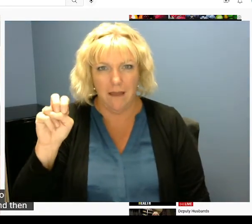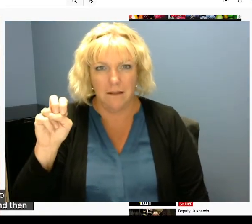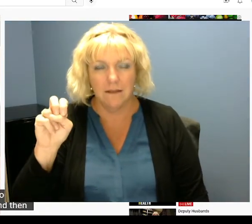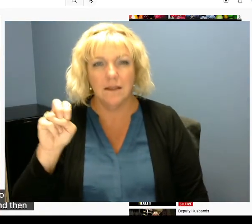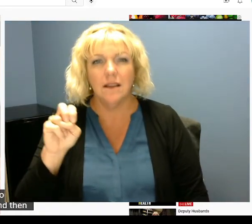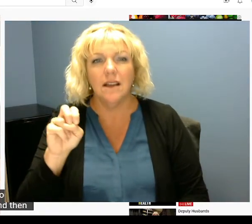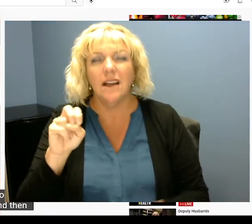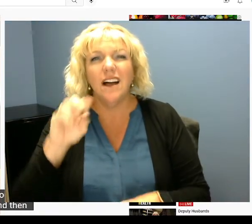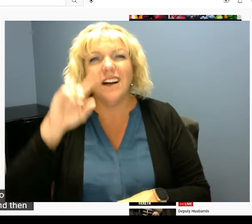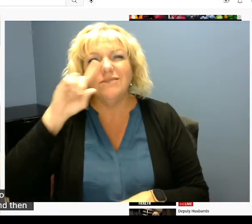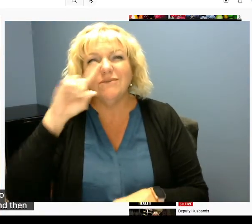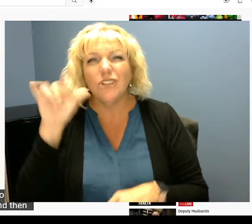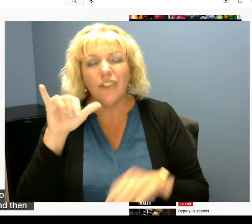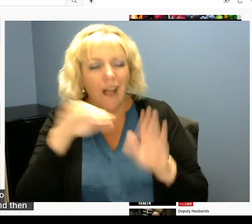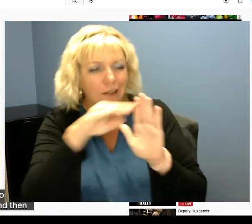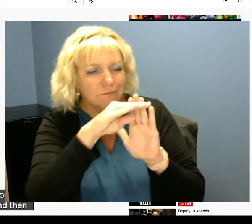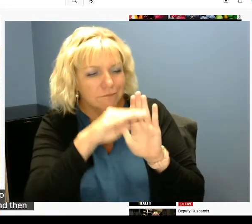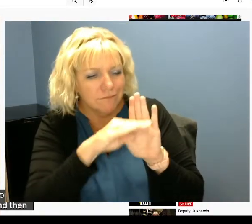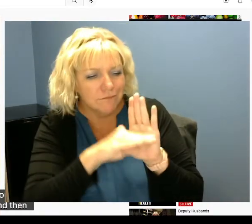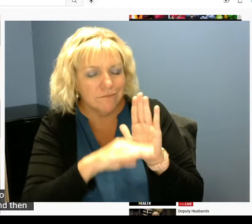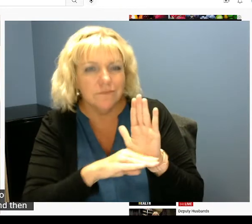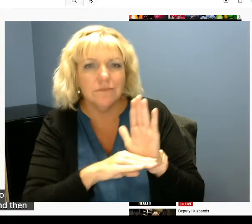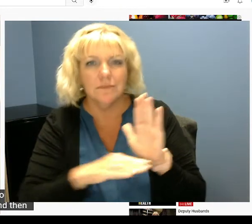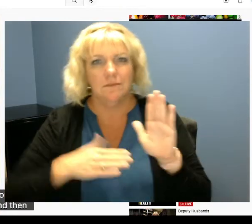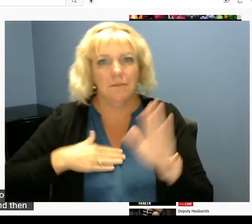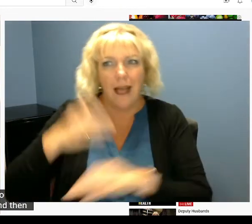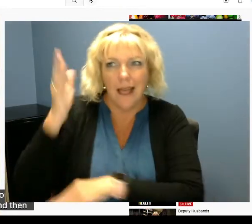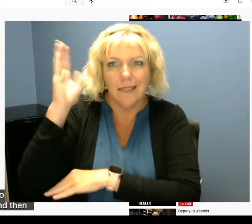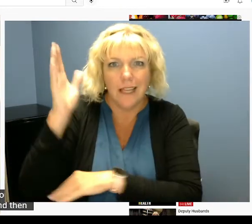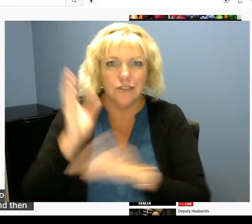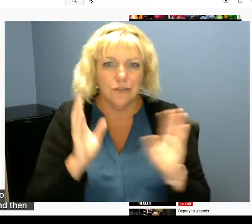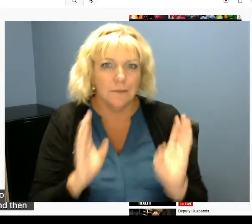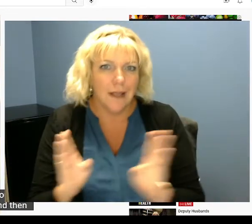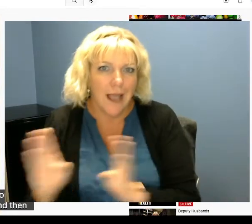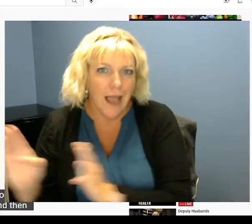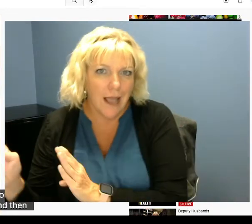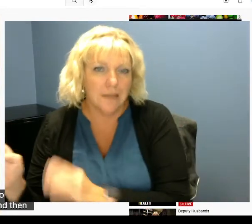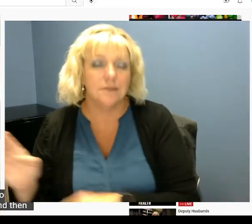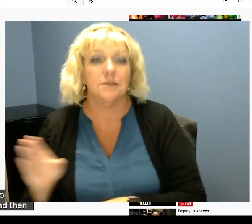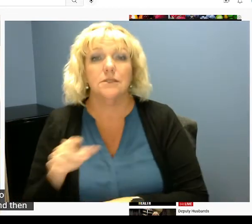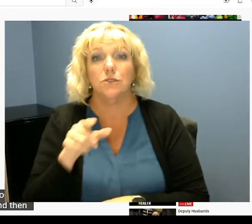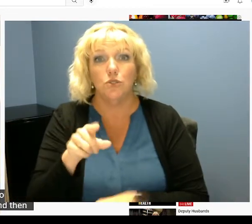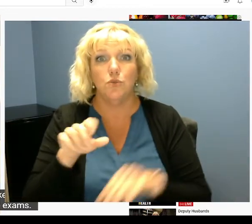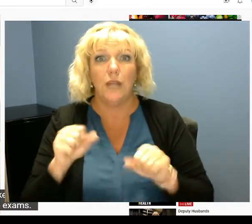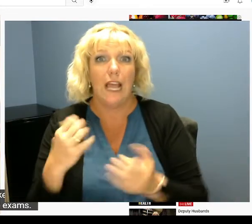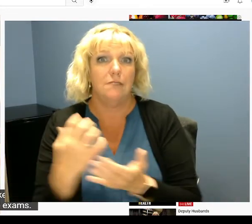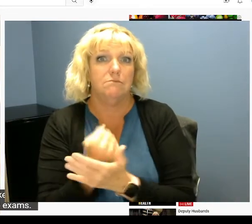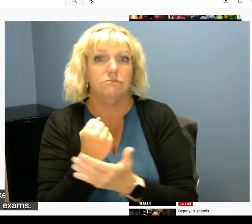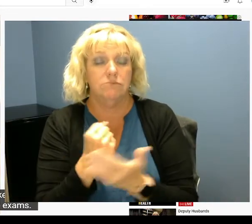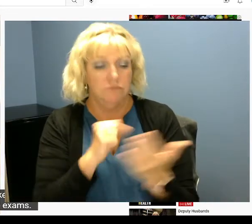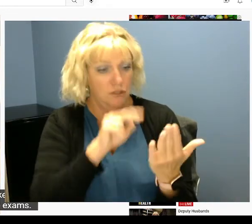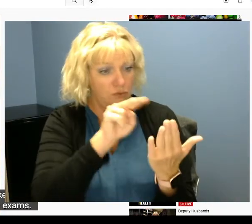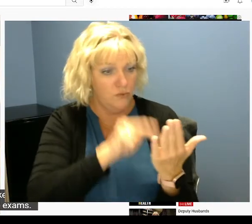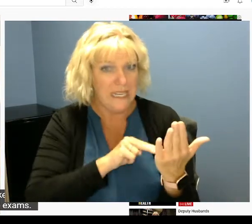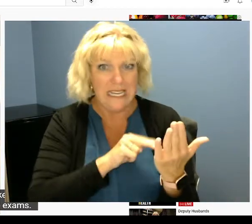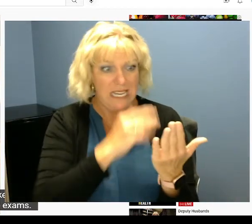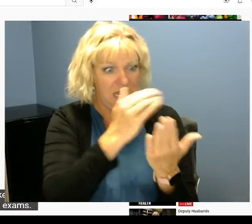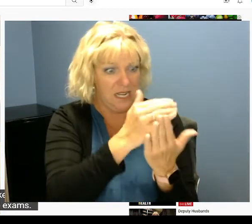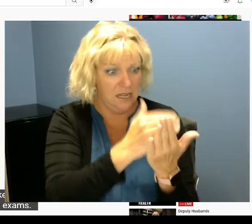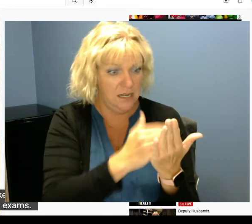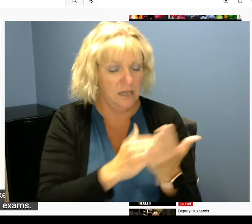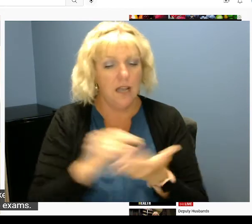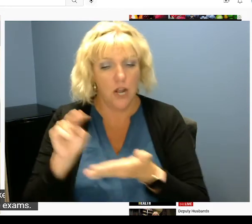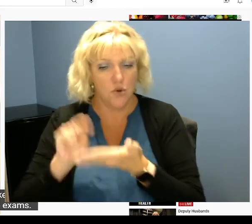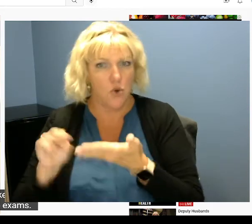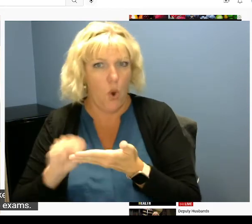to approach the lecture. I encourage you to take notes from this outline. And then at the bottom of the outline are those key terms that are